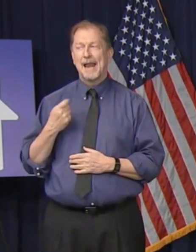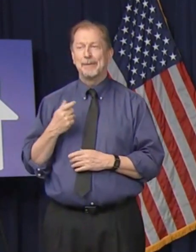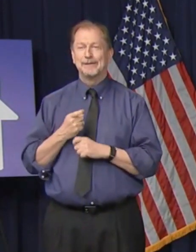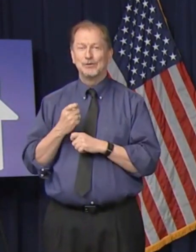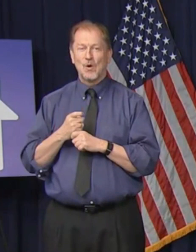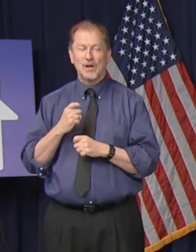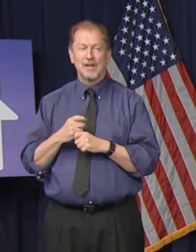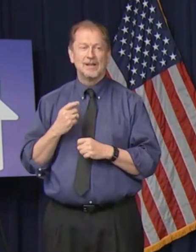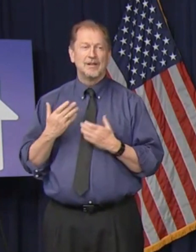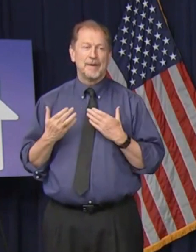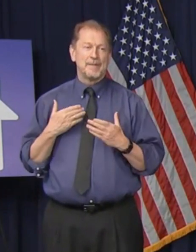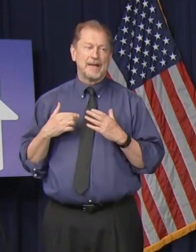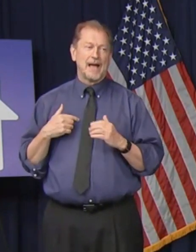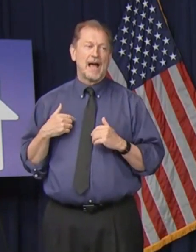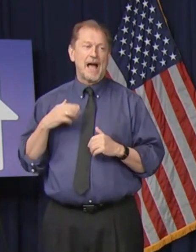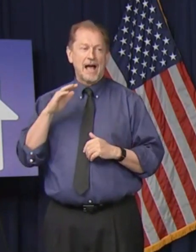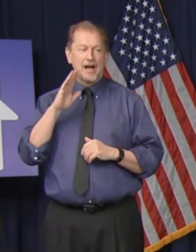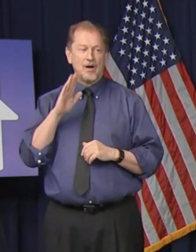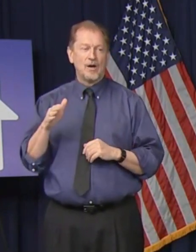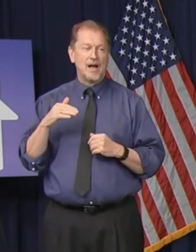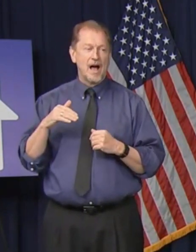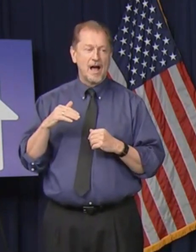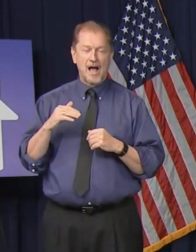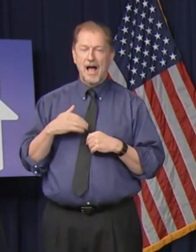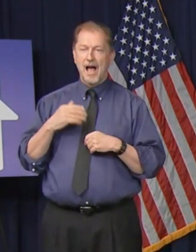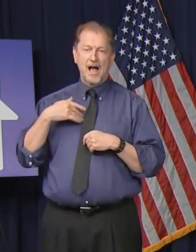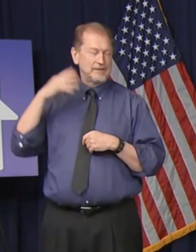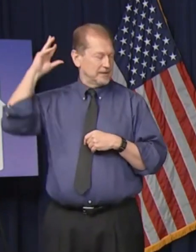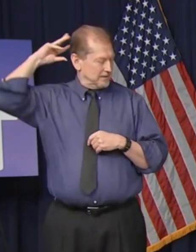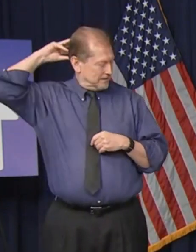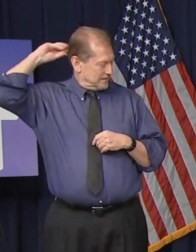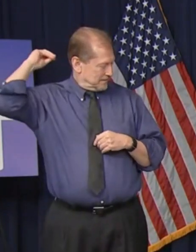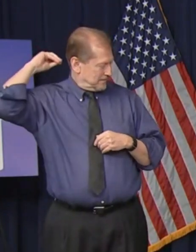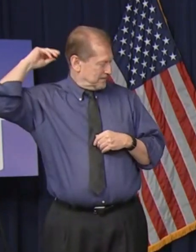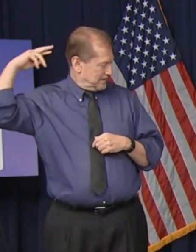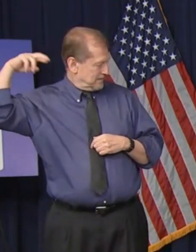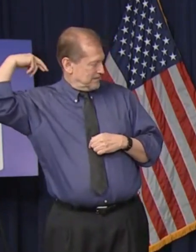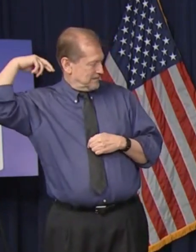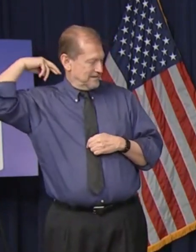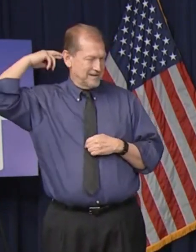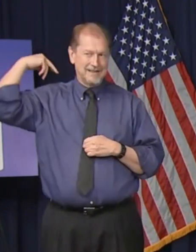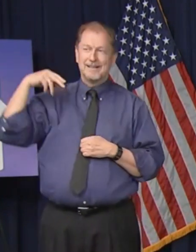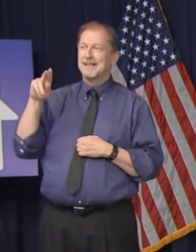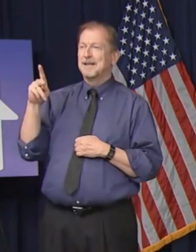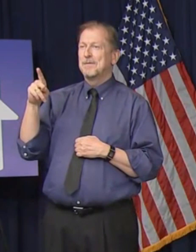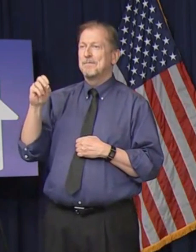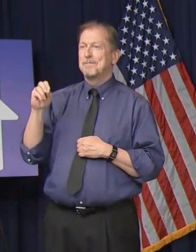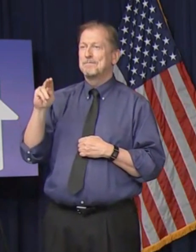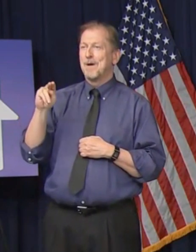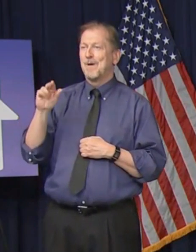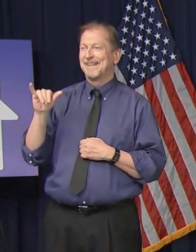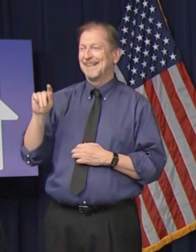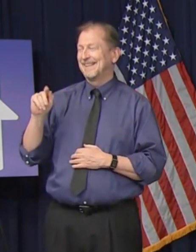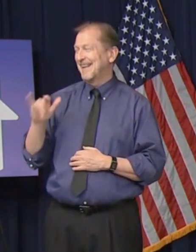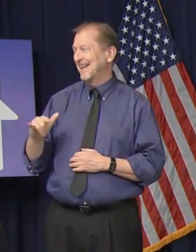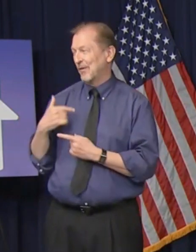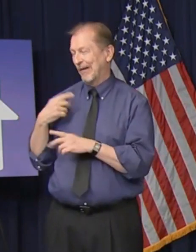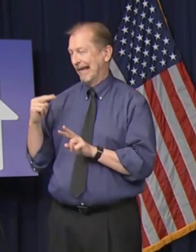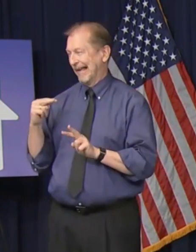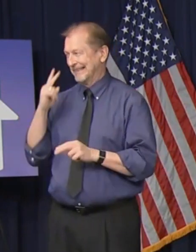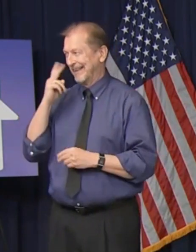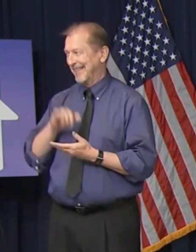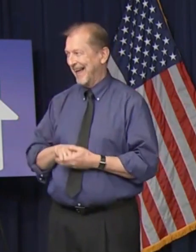I'll end up wearing a ponytail at some point. We're all looking forward to that.